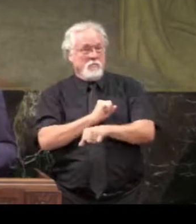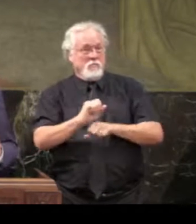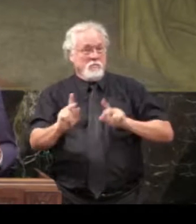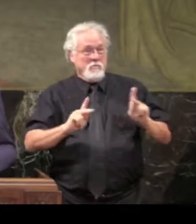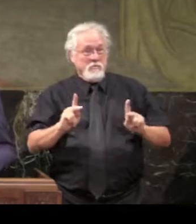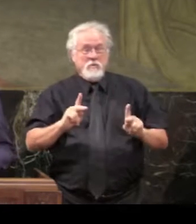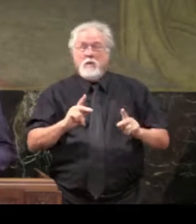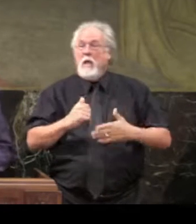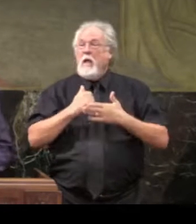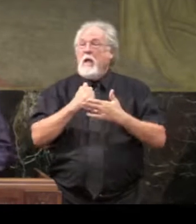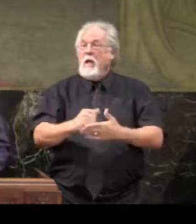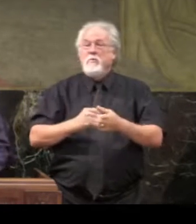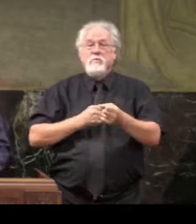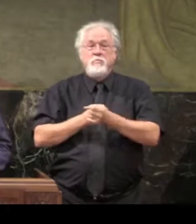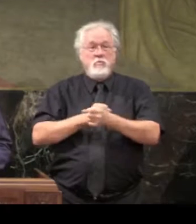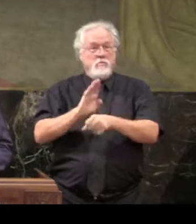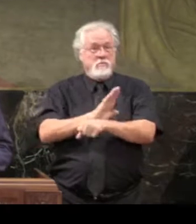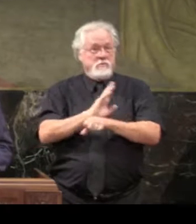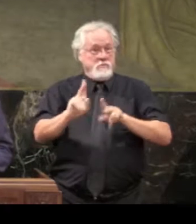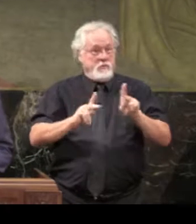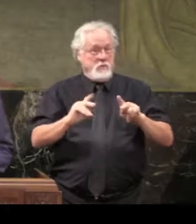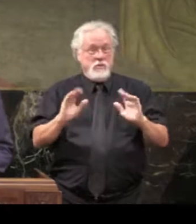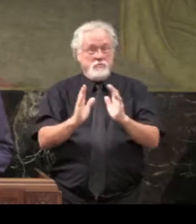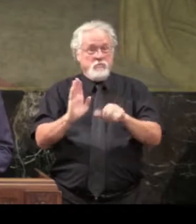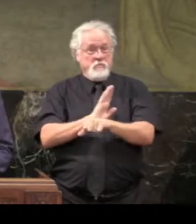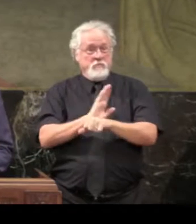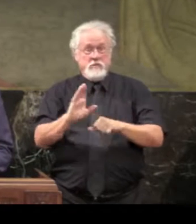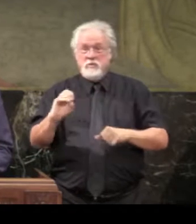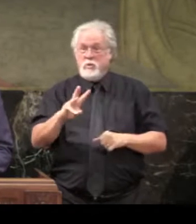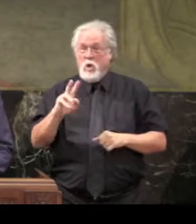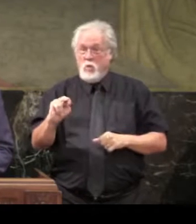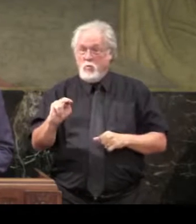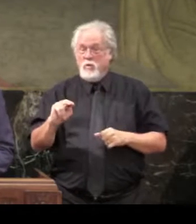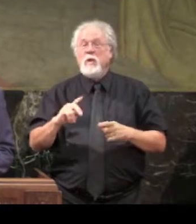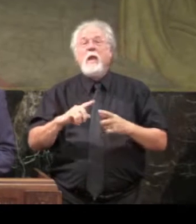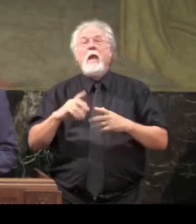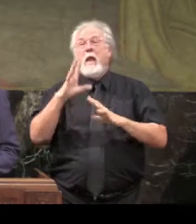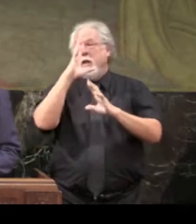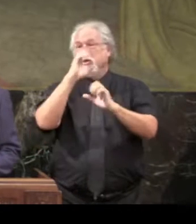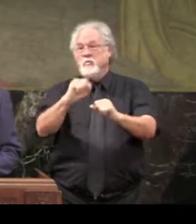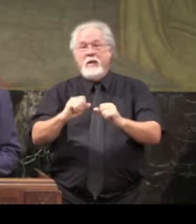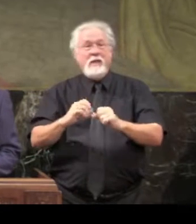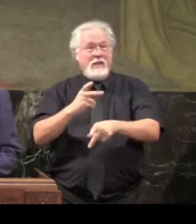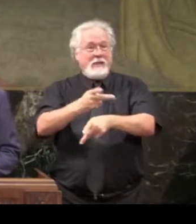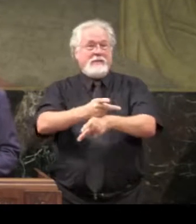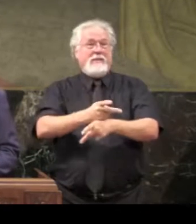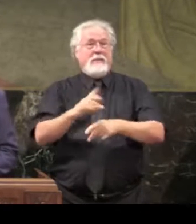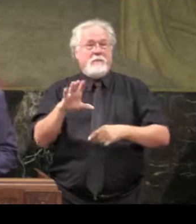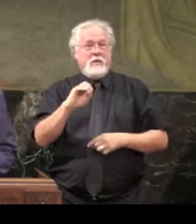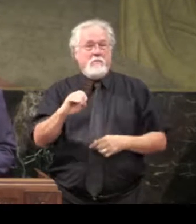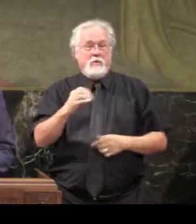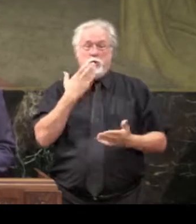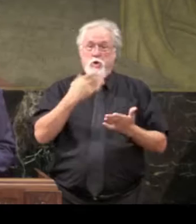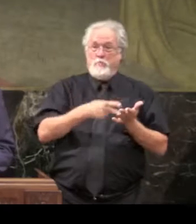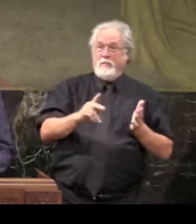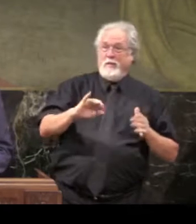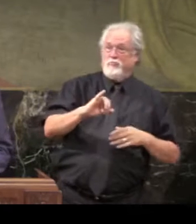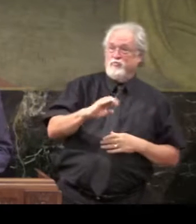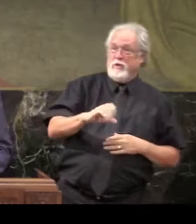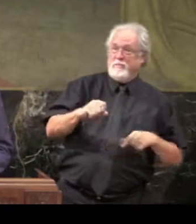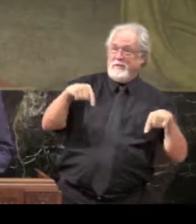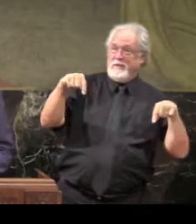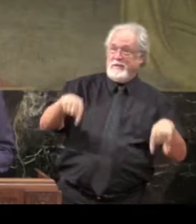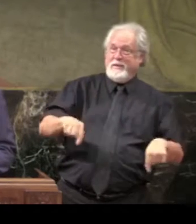help support our entrepreneurs and small business owners, and they will help attract and keep companies and good-paying jobs right